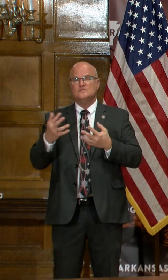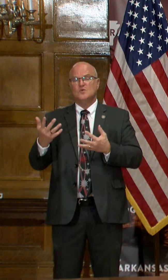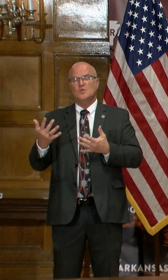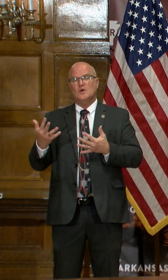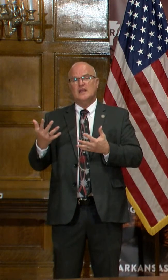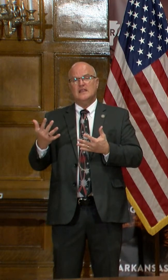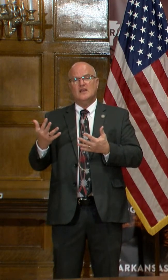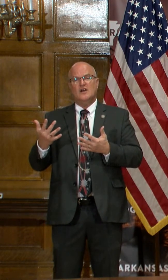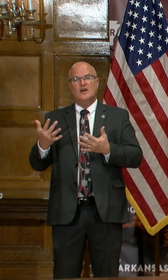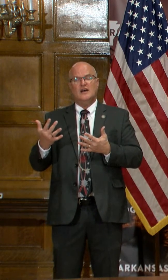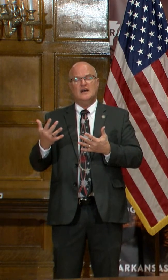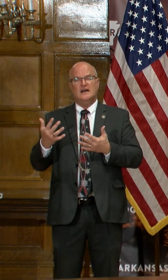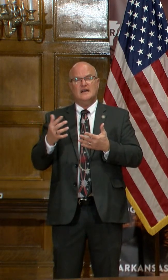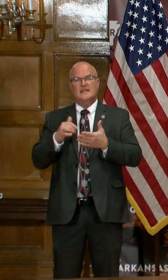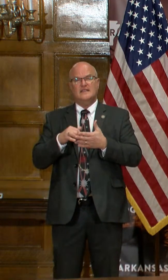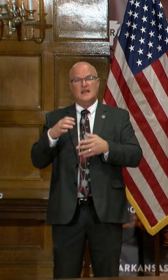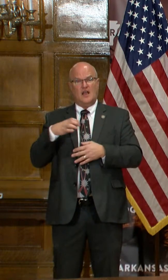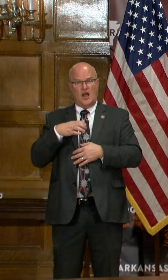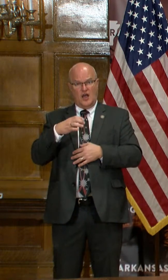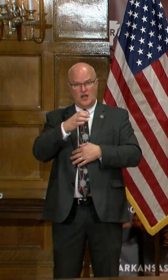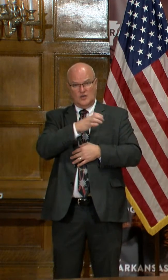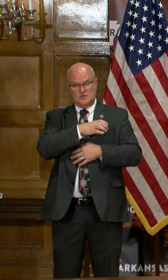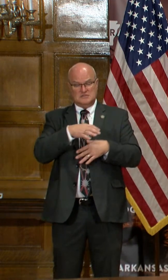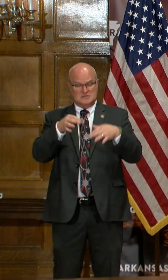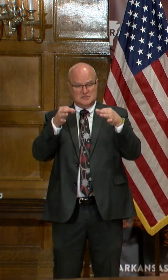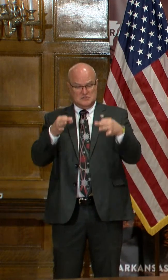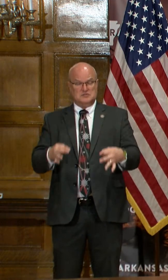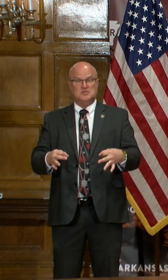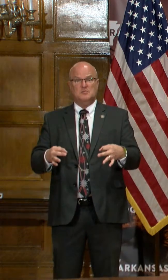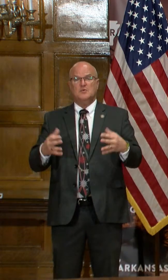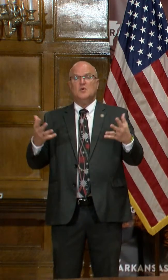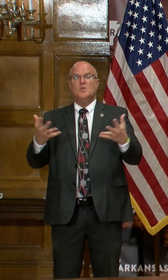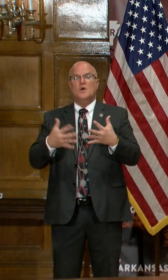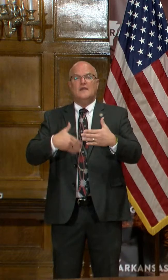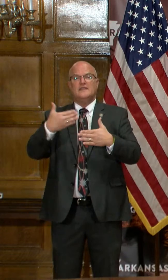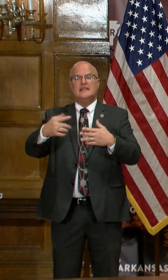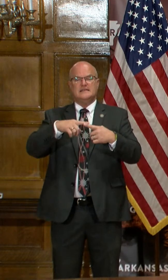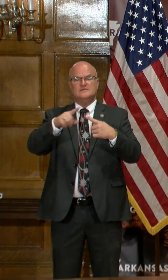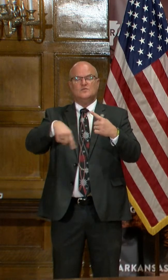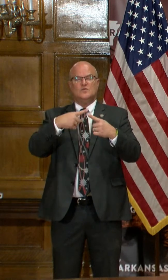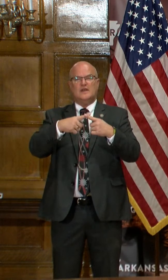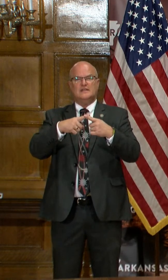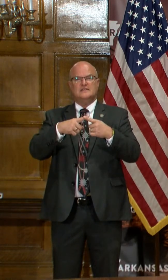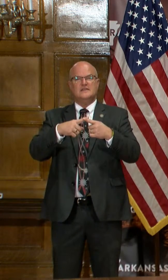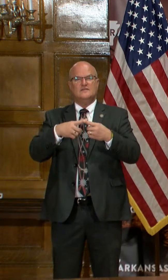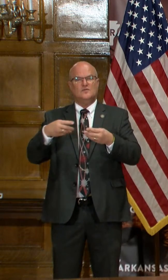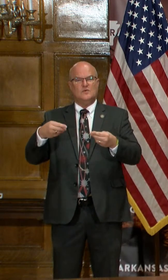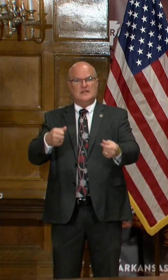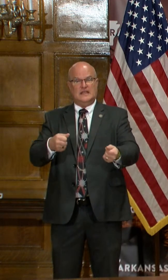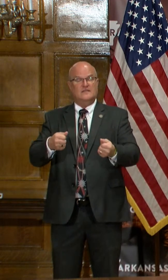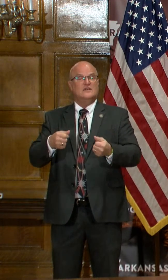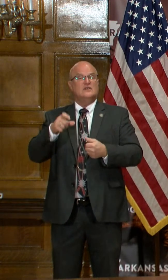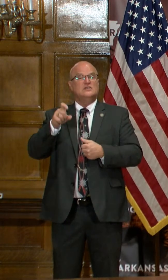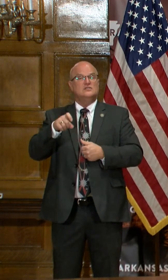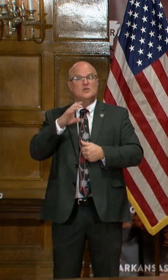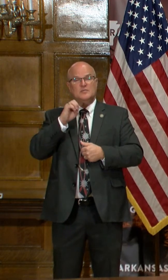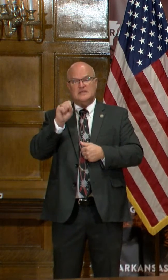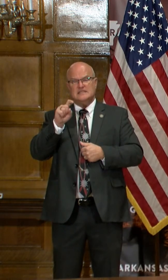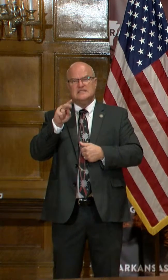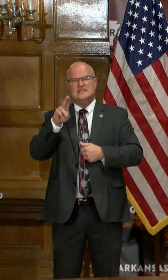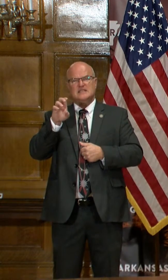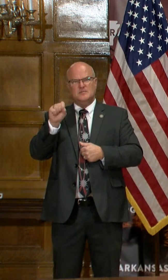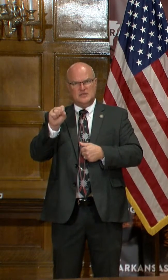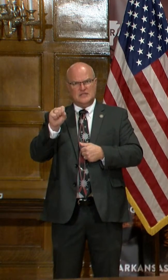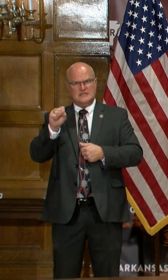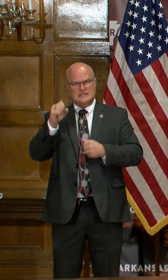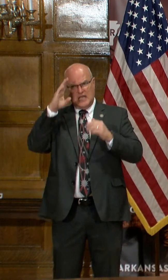on the Congress to determine what's the next round of relief. There should be a stimulus